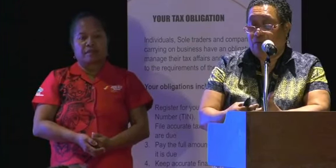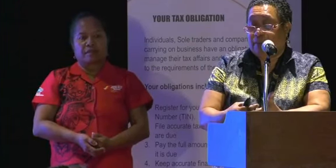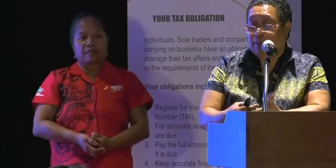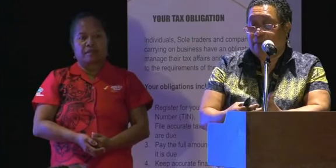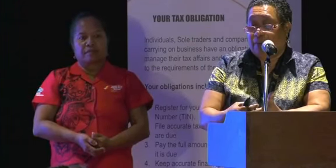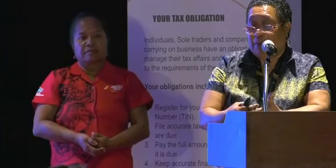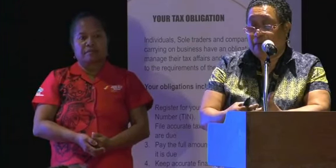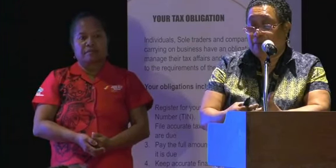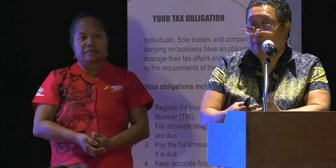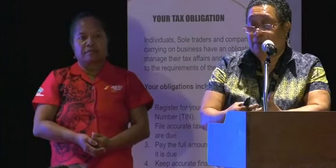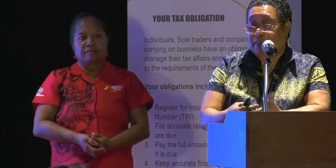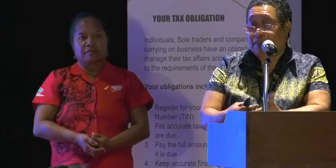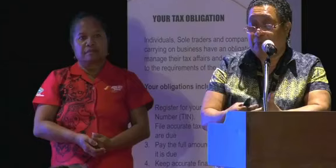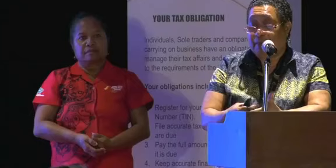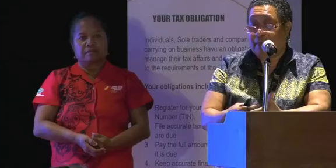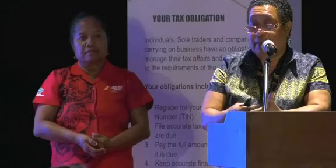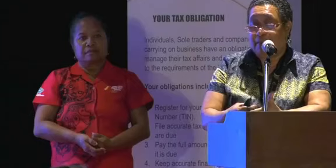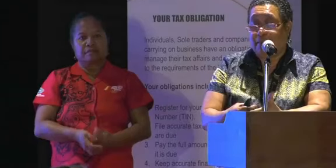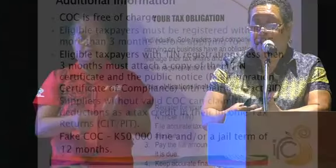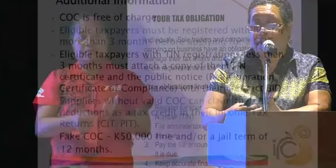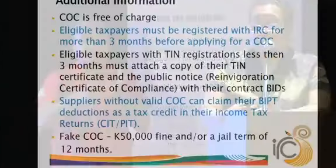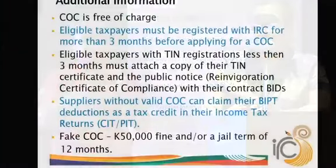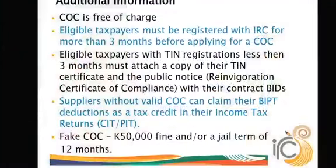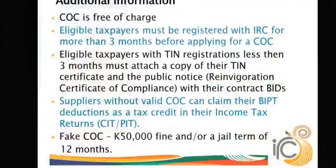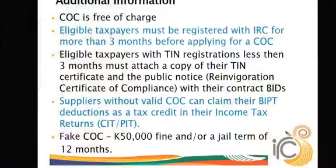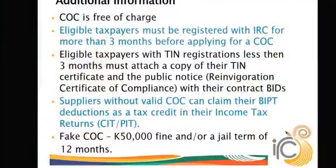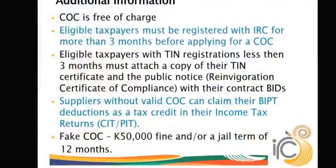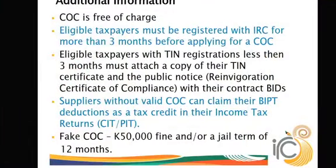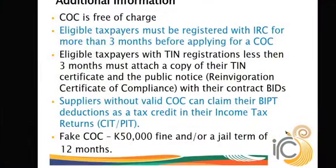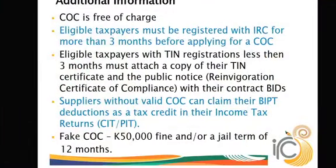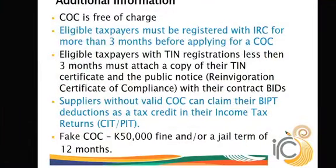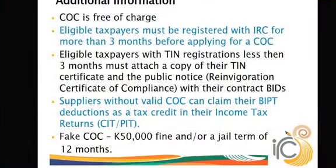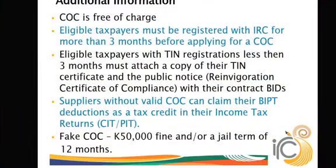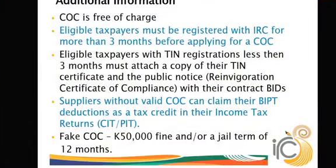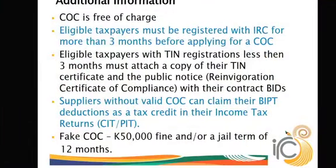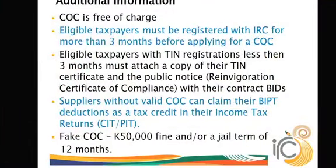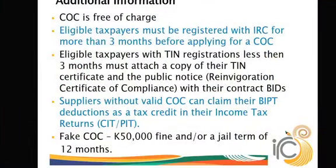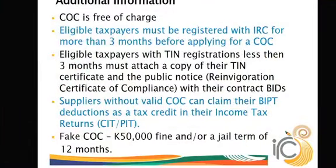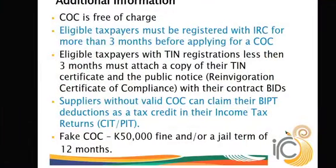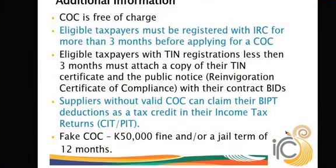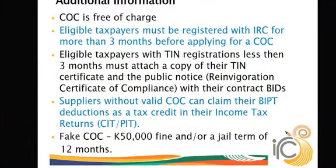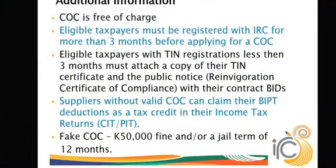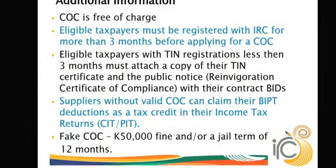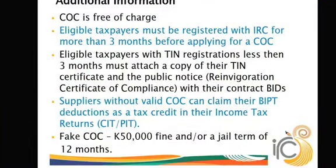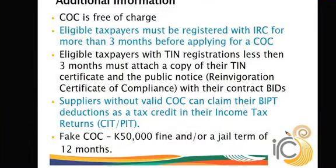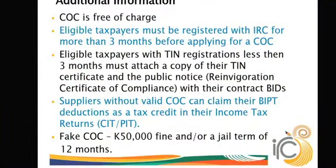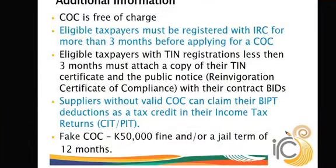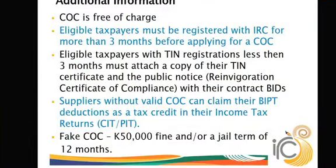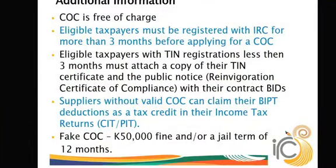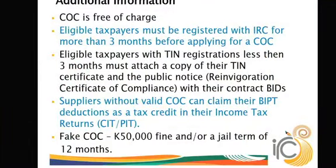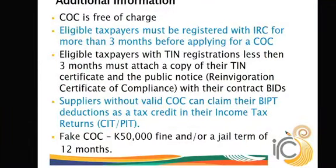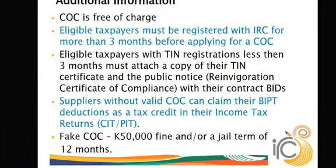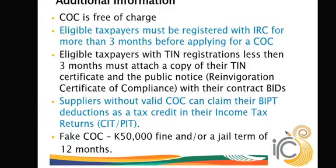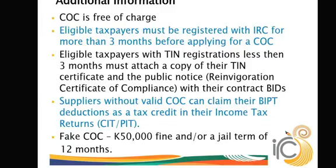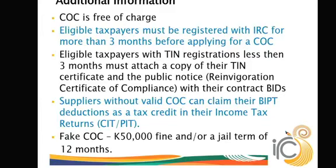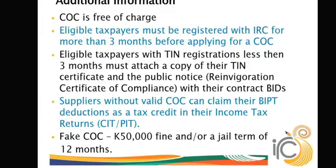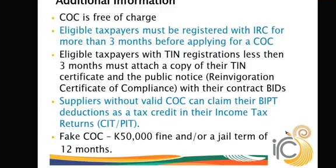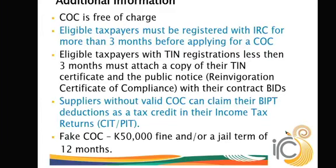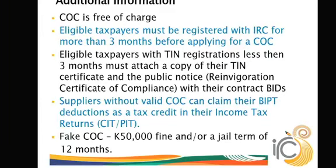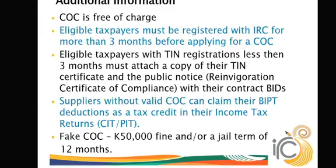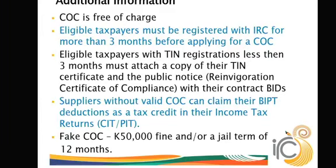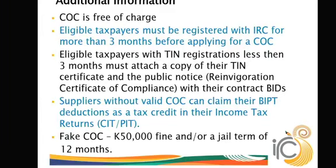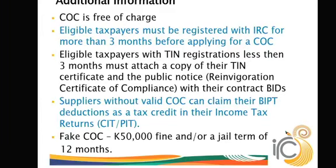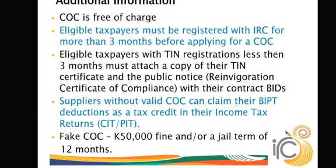Okay, for suppliers or taxpayers without valid certificate of compliance that have business payment